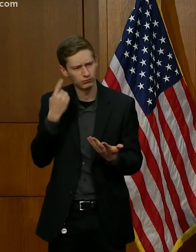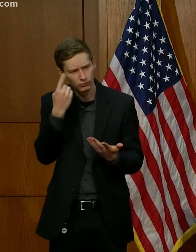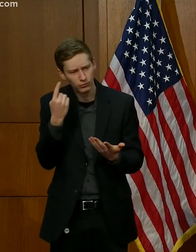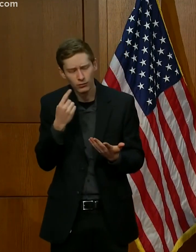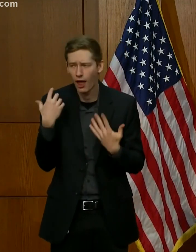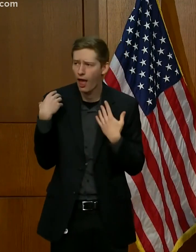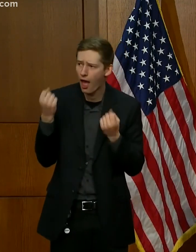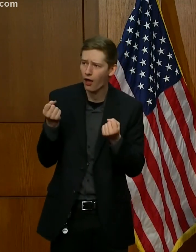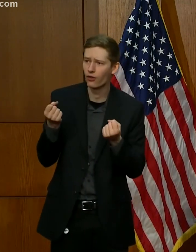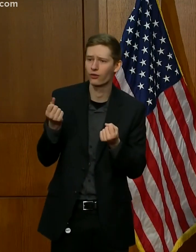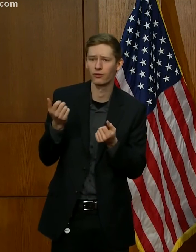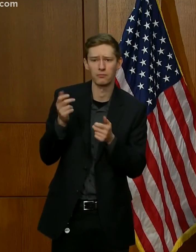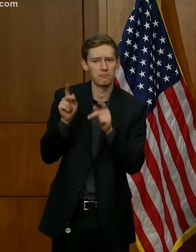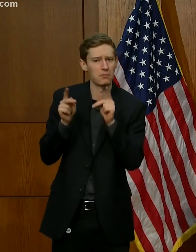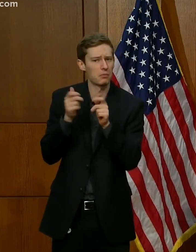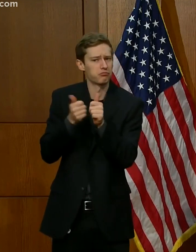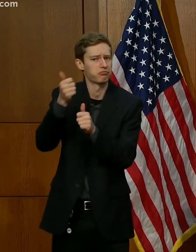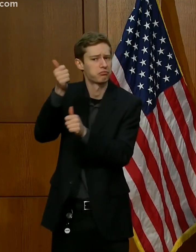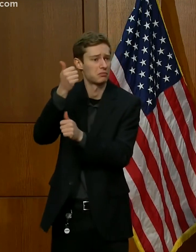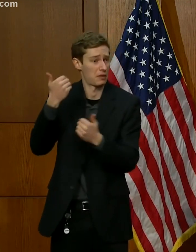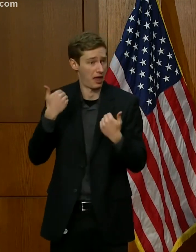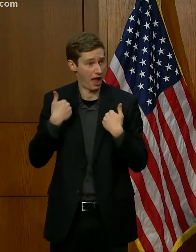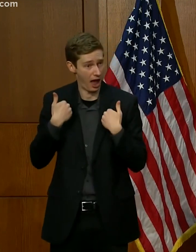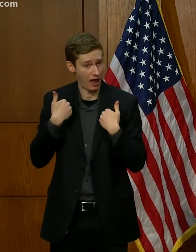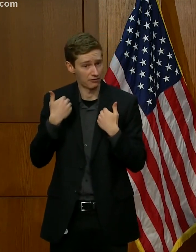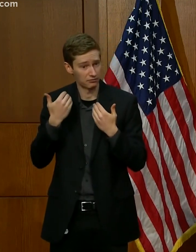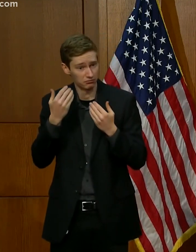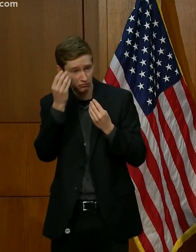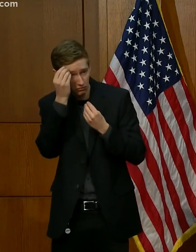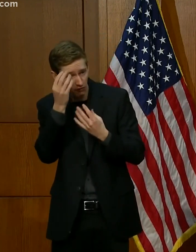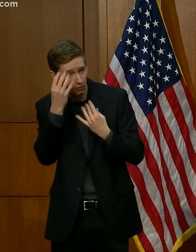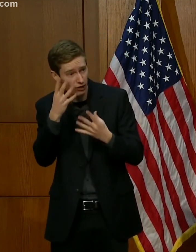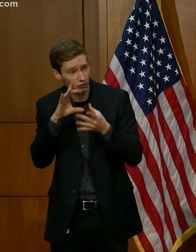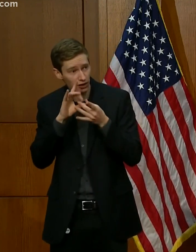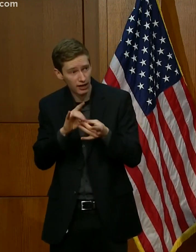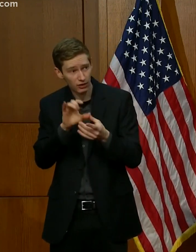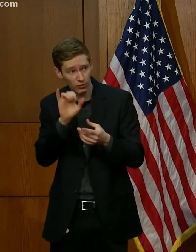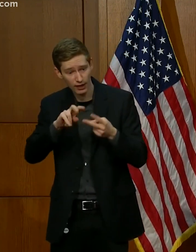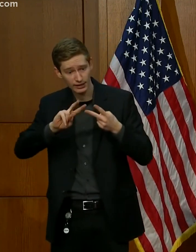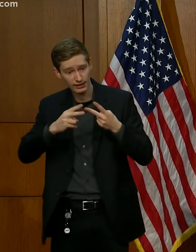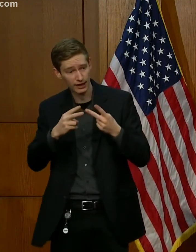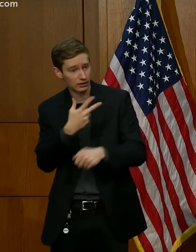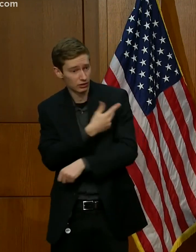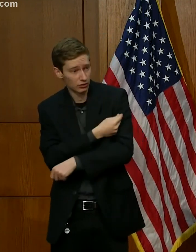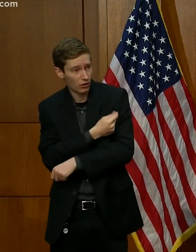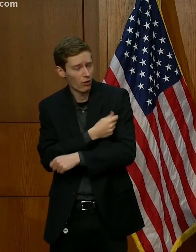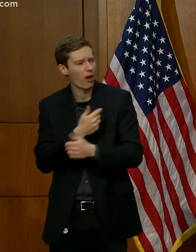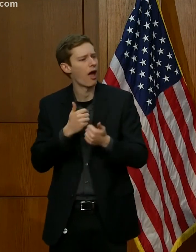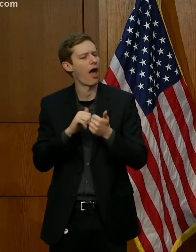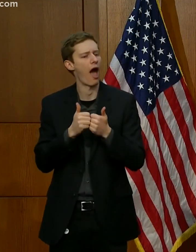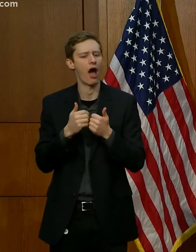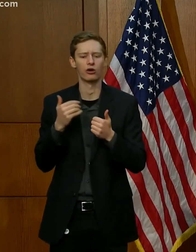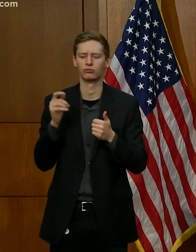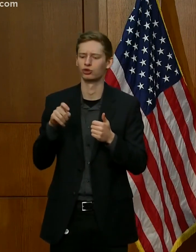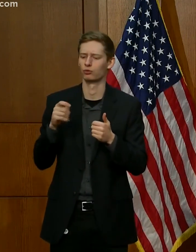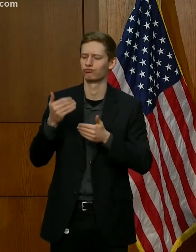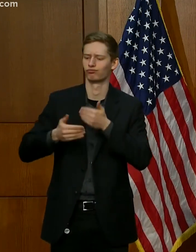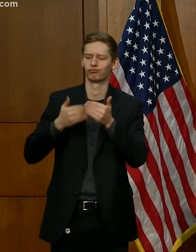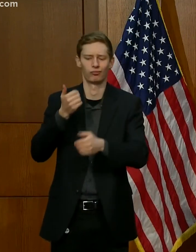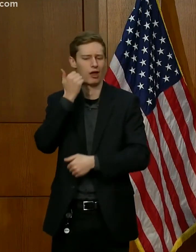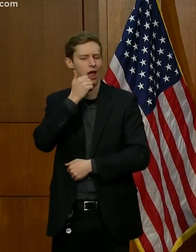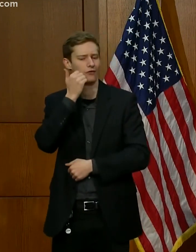guidance for, as more and more people in Virginia get their second vaccinations, how should they be acting and proceeding with daily life given those variants